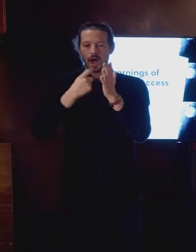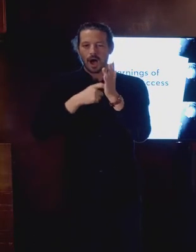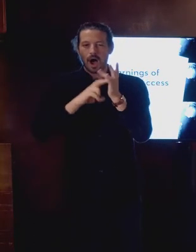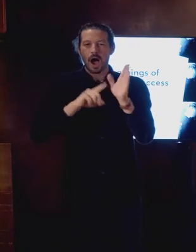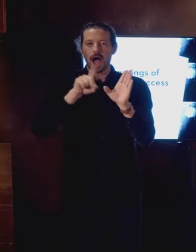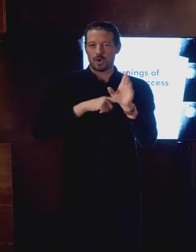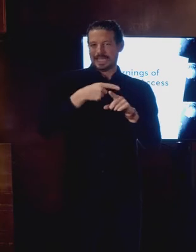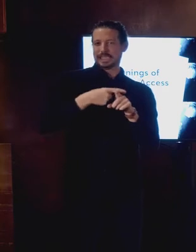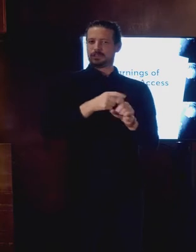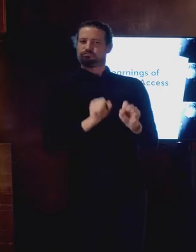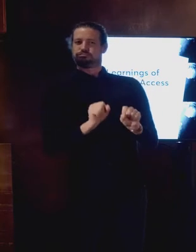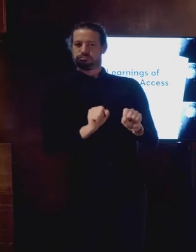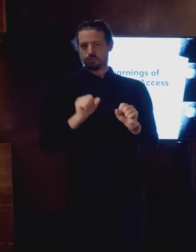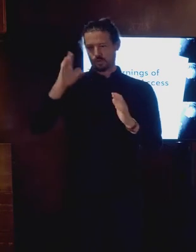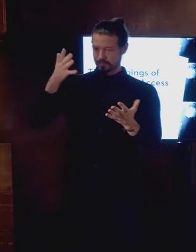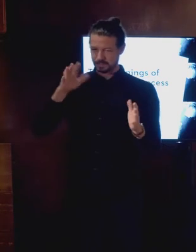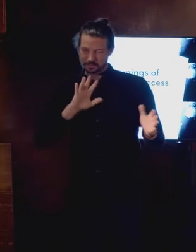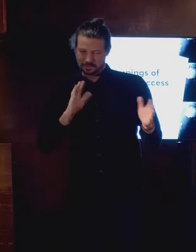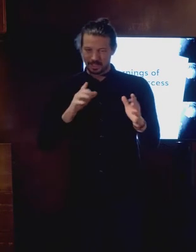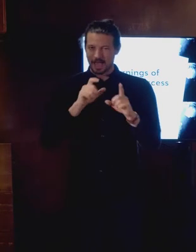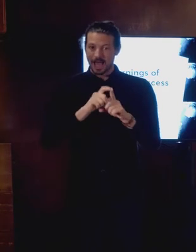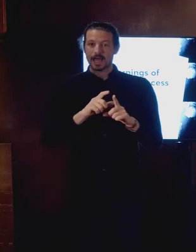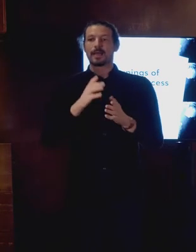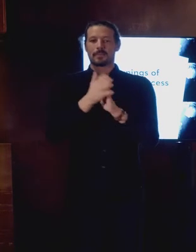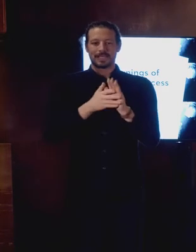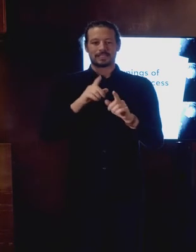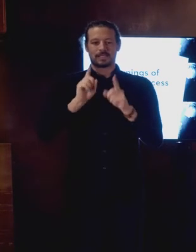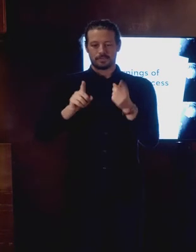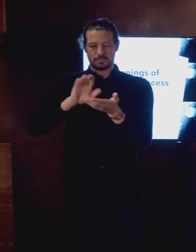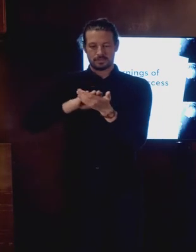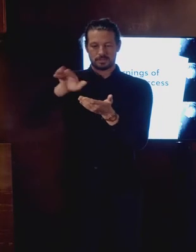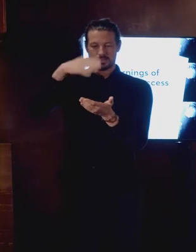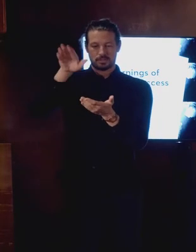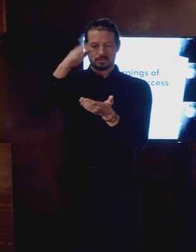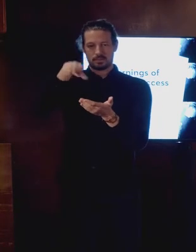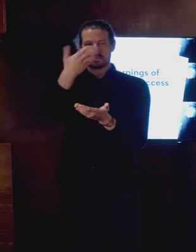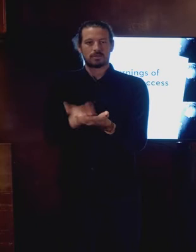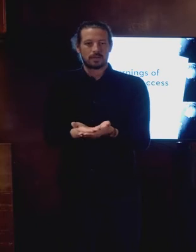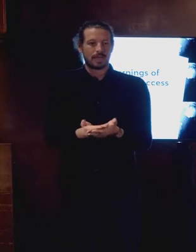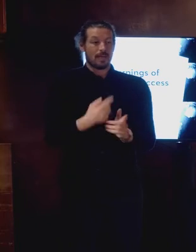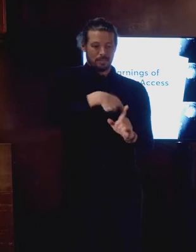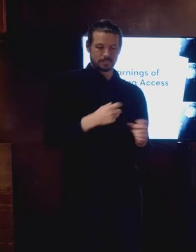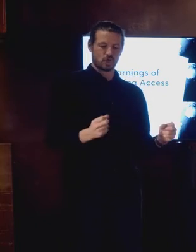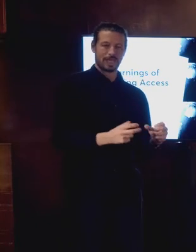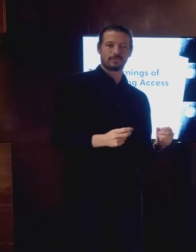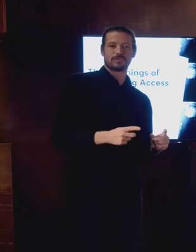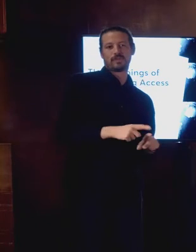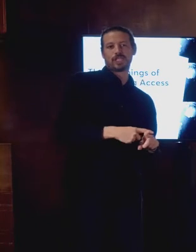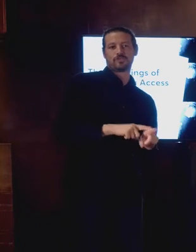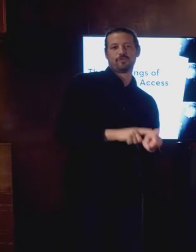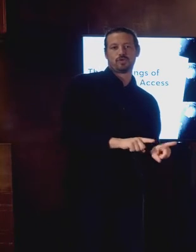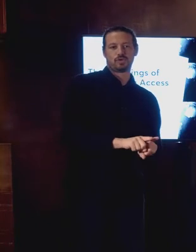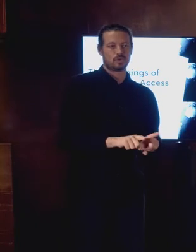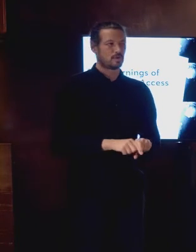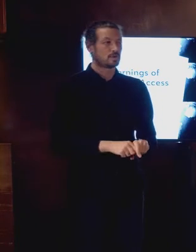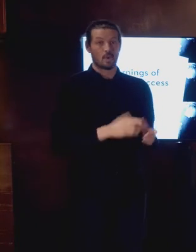unpack that, and sometimes they weren't singing exactly what we were saying lyrically, which is why we also had the captions. Mm-hmm. And then asphyxia said you